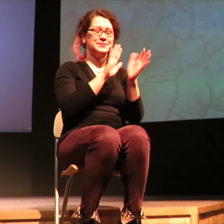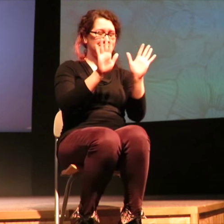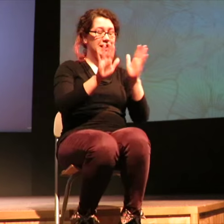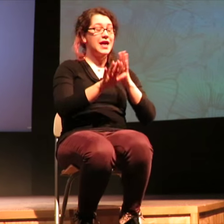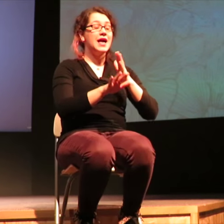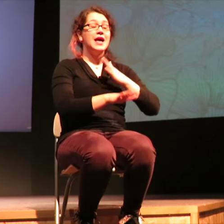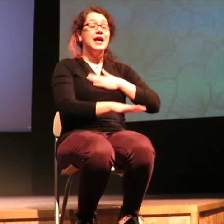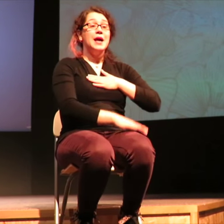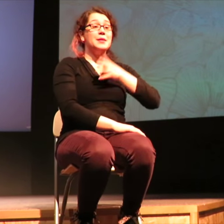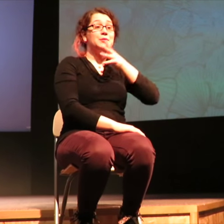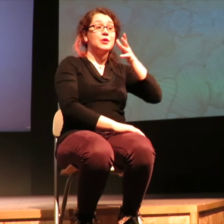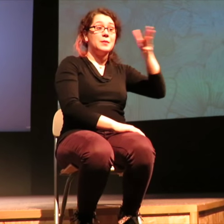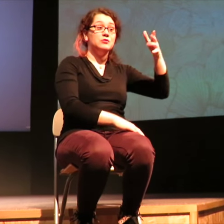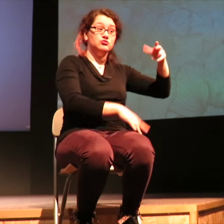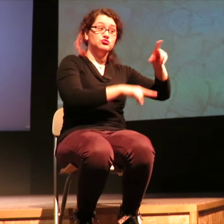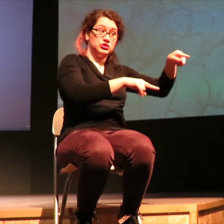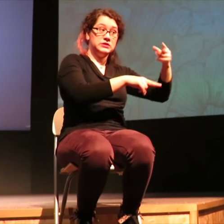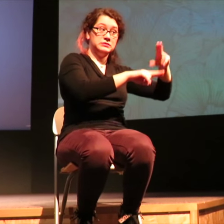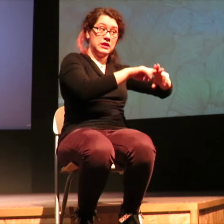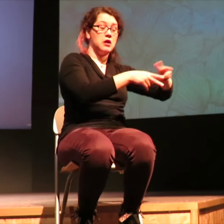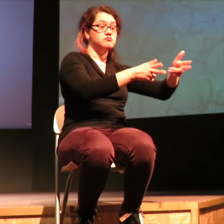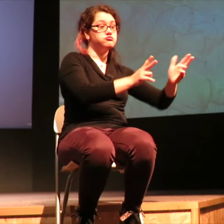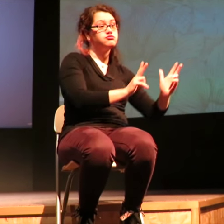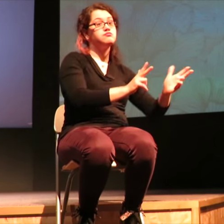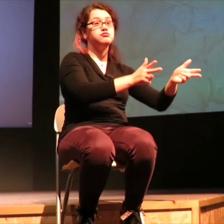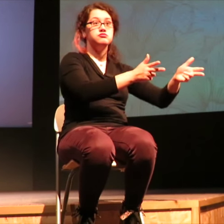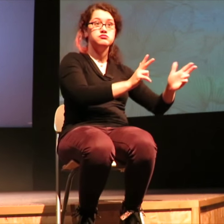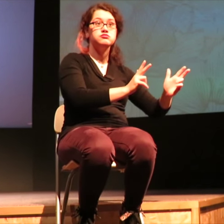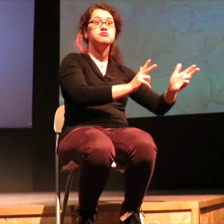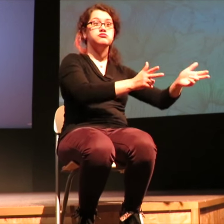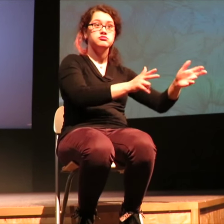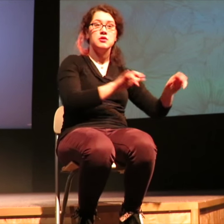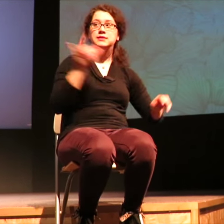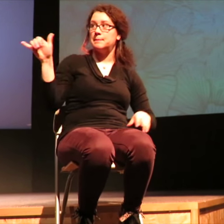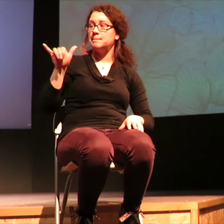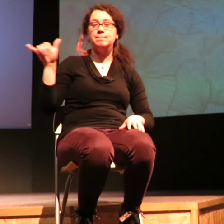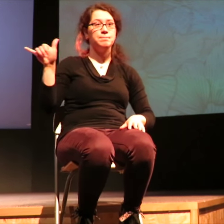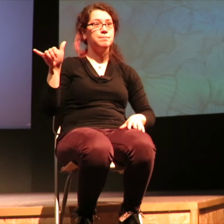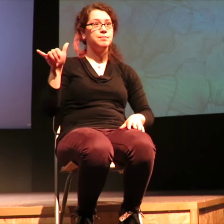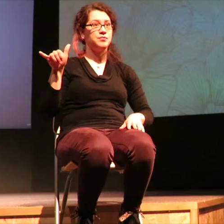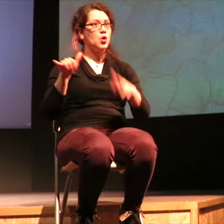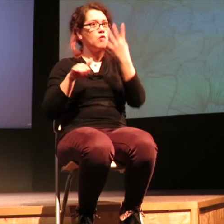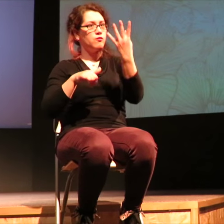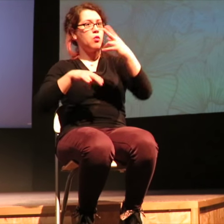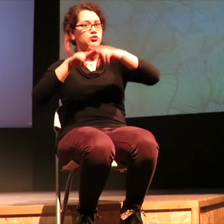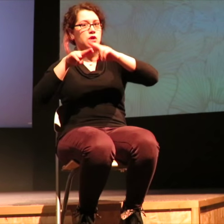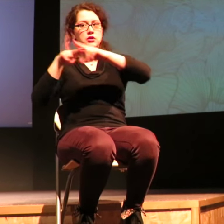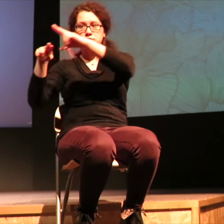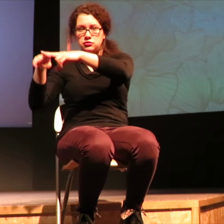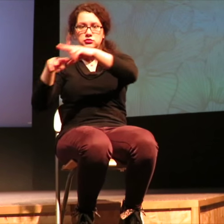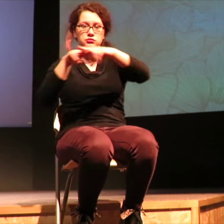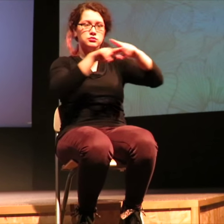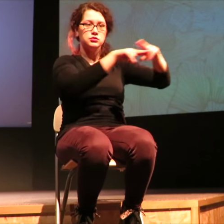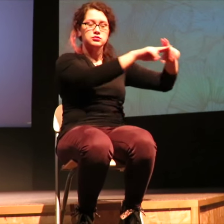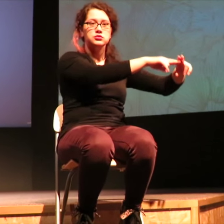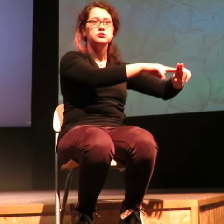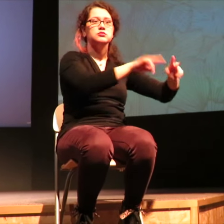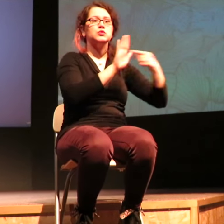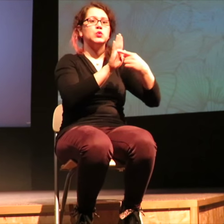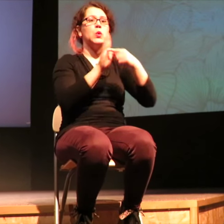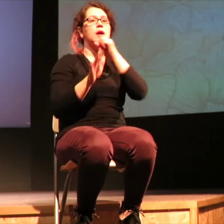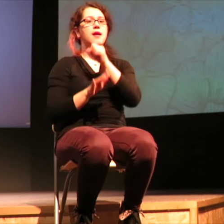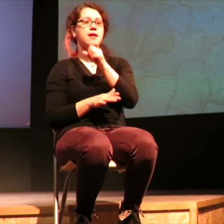my nanny, she sat in a rocker like this. And so these 4 generations, these 4 chairs represent different generations. And I would ask this